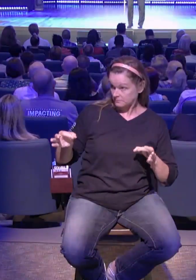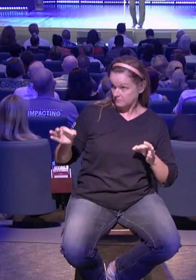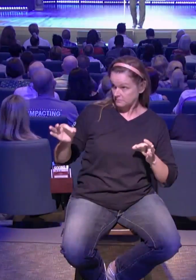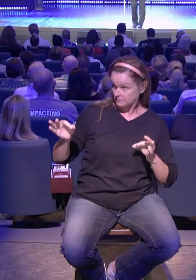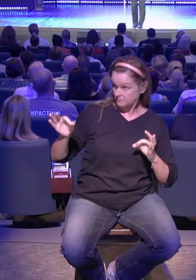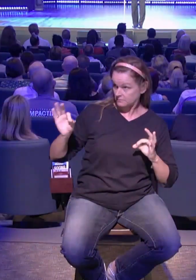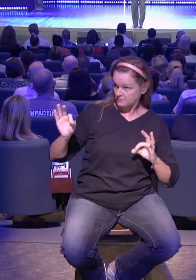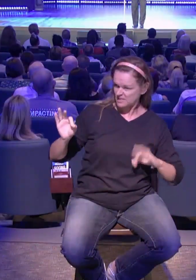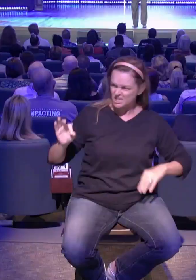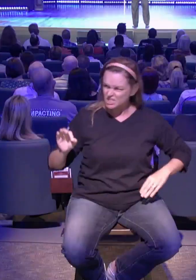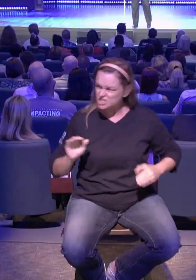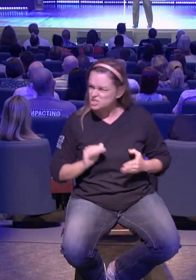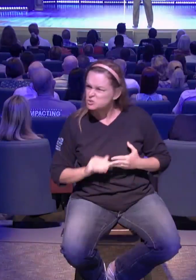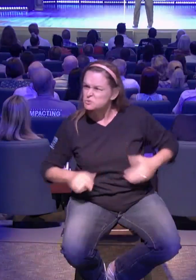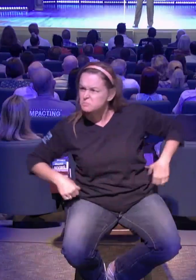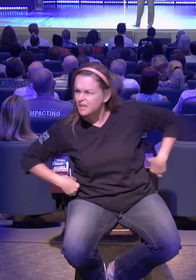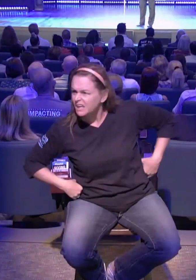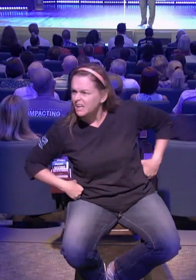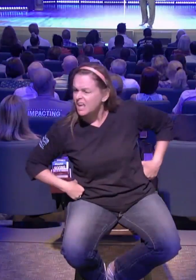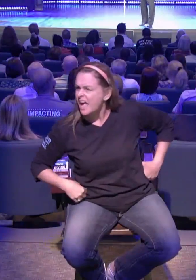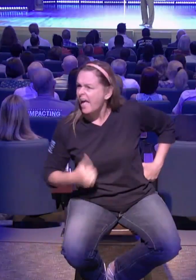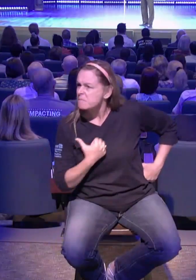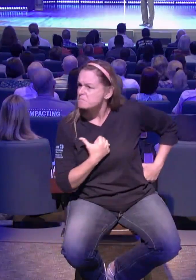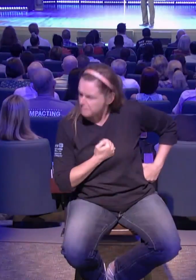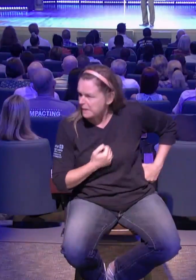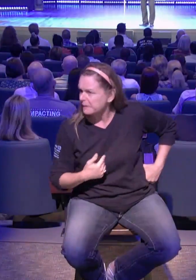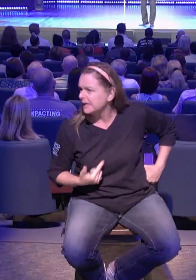like, what you saying to me, man?